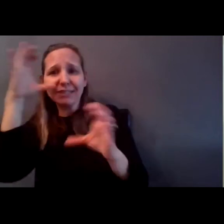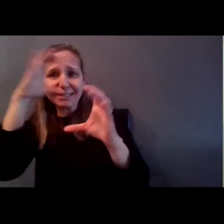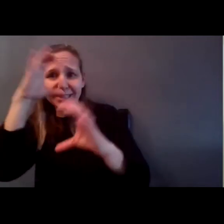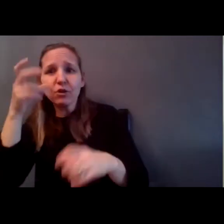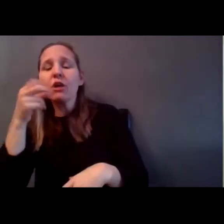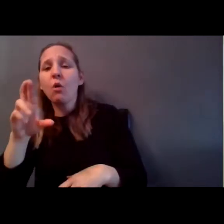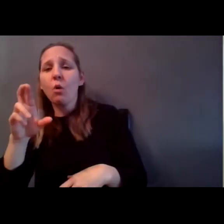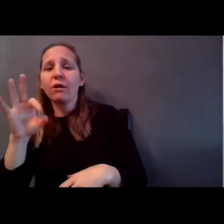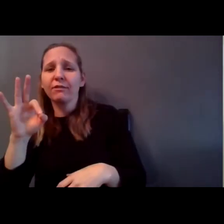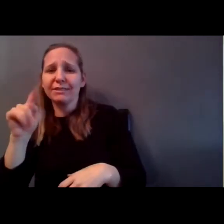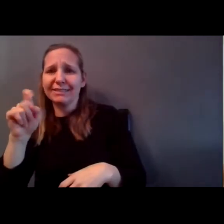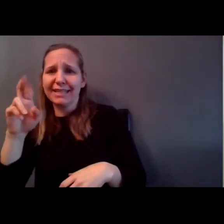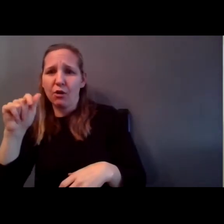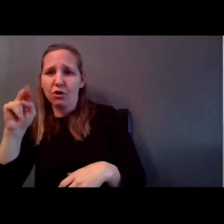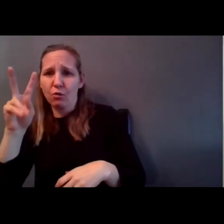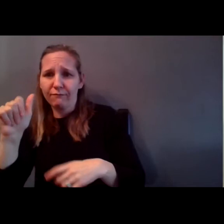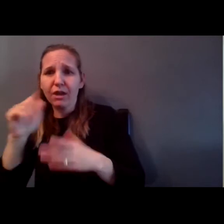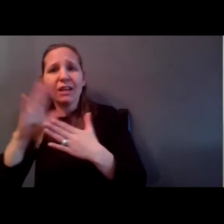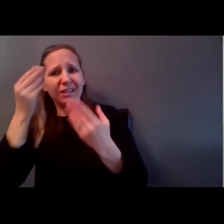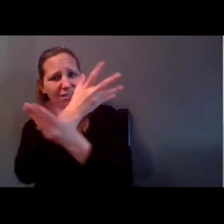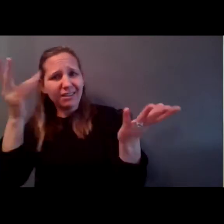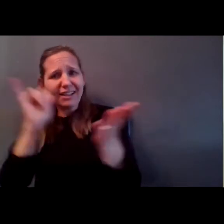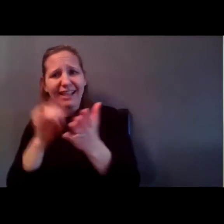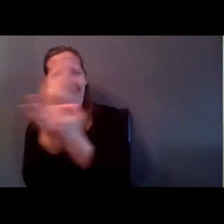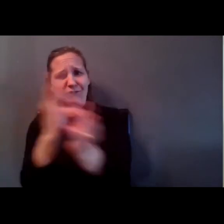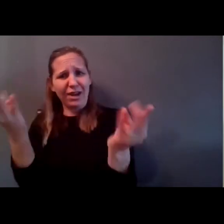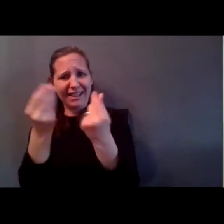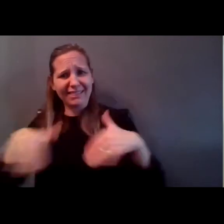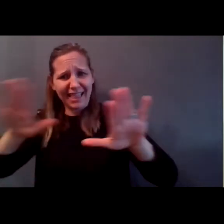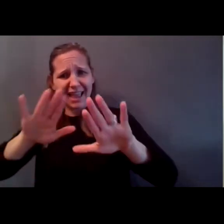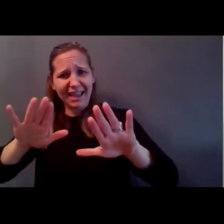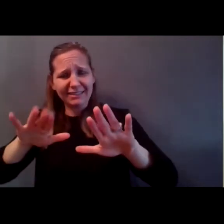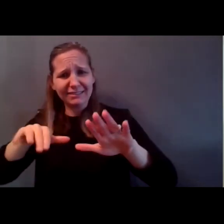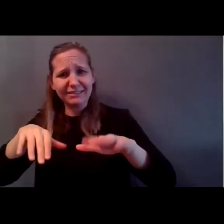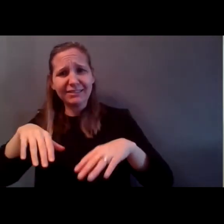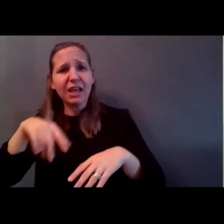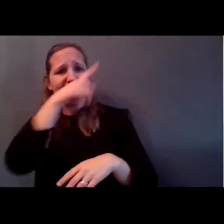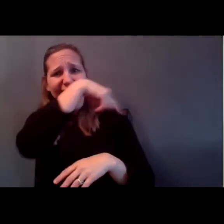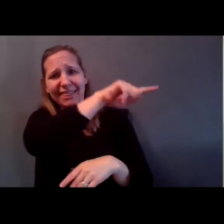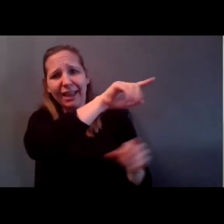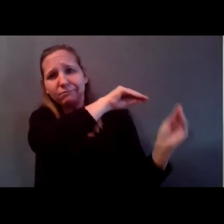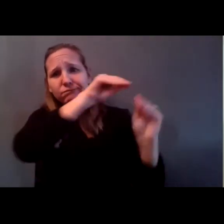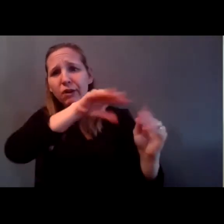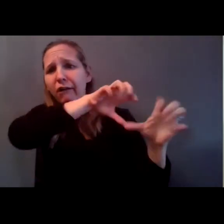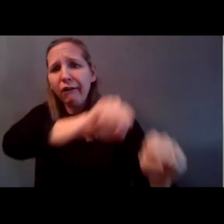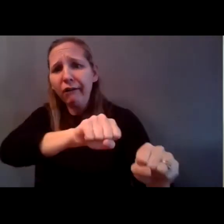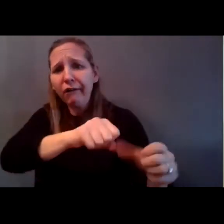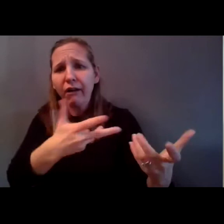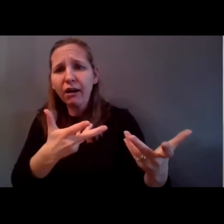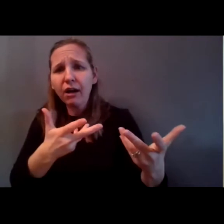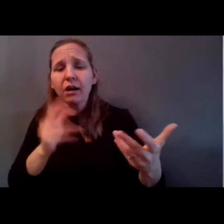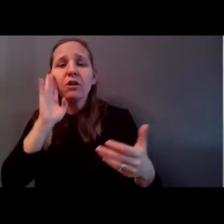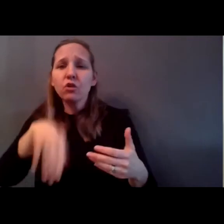a free and vacant land, open for the taking of newcomers to come and claim. Much of our lands were